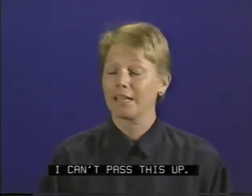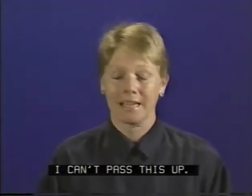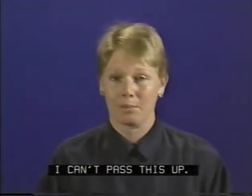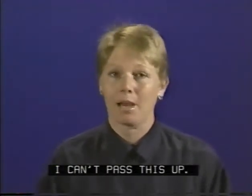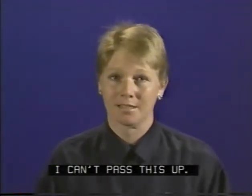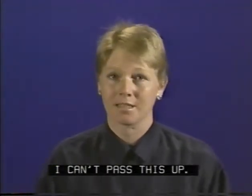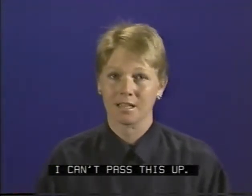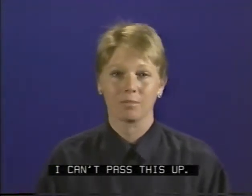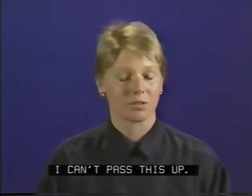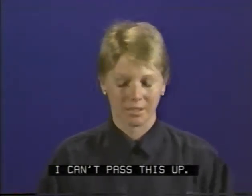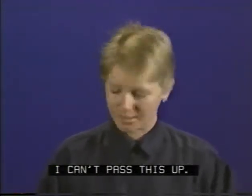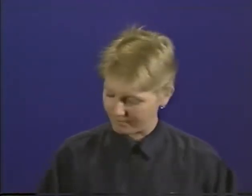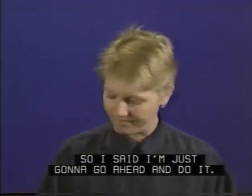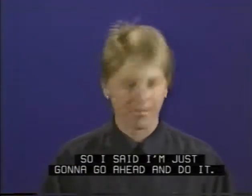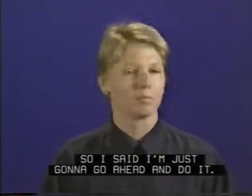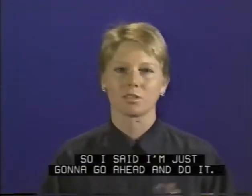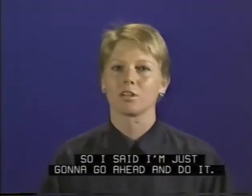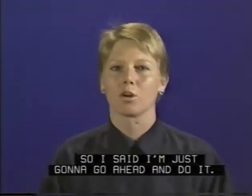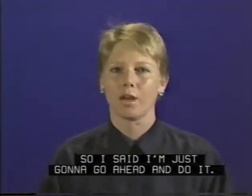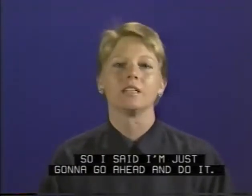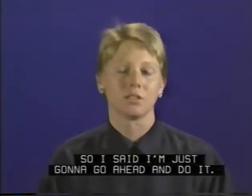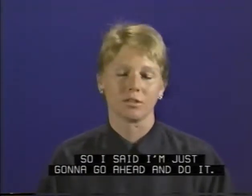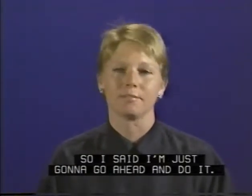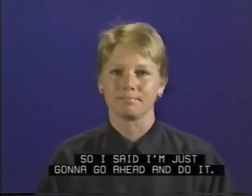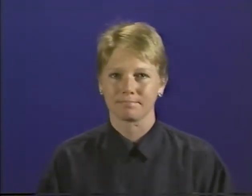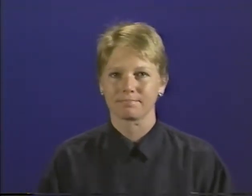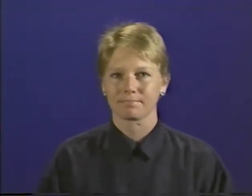can't pass this up. So I said, I'm just going to go ahead and do it.